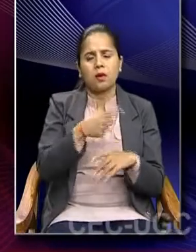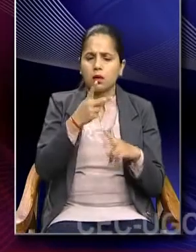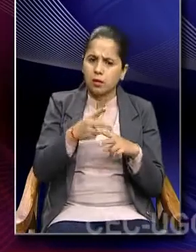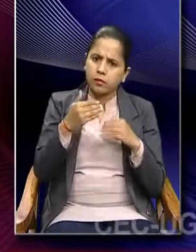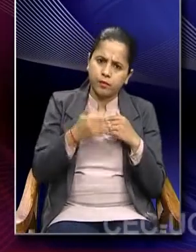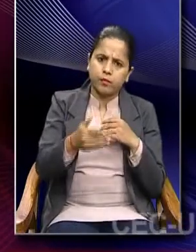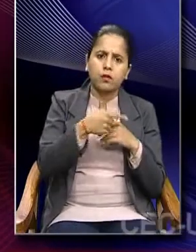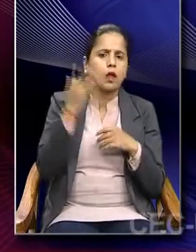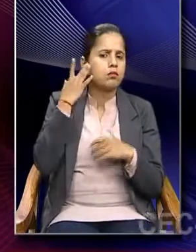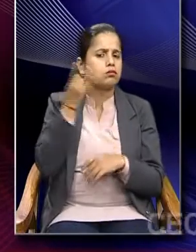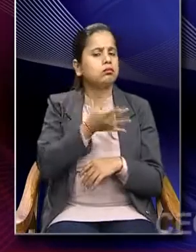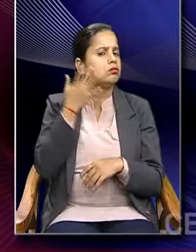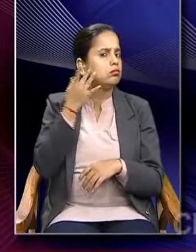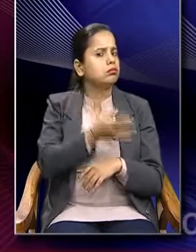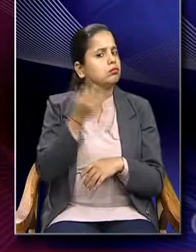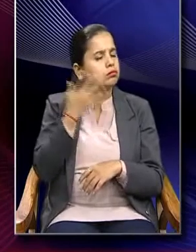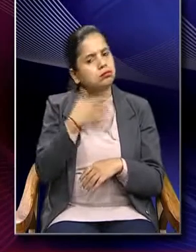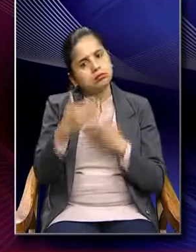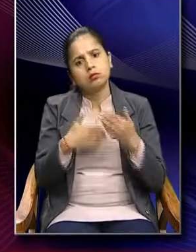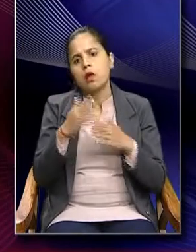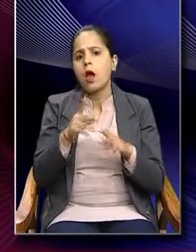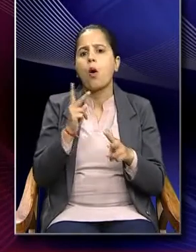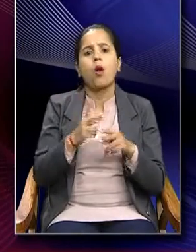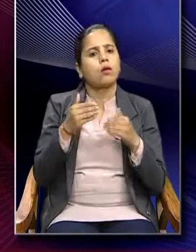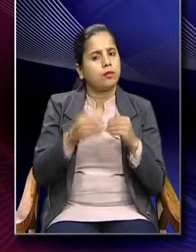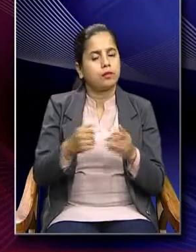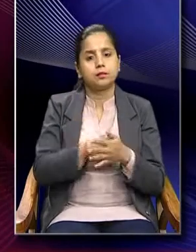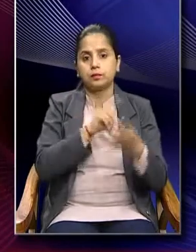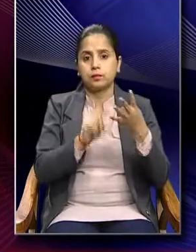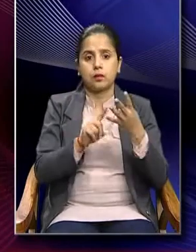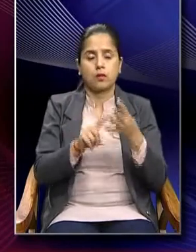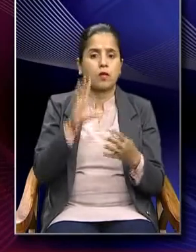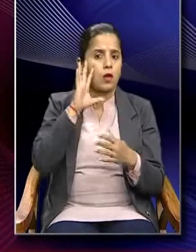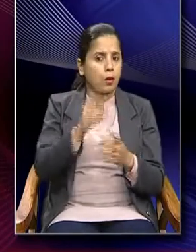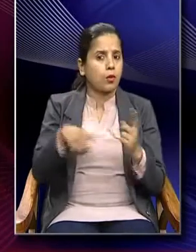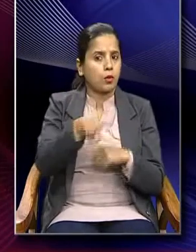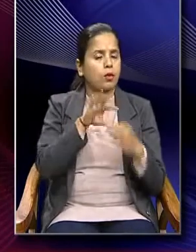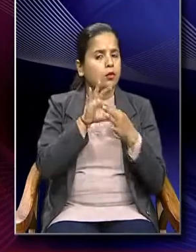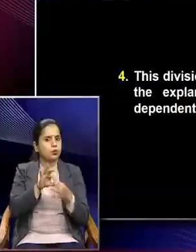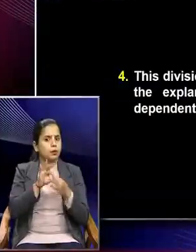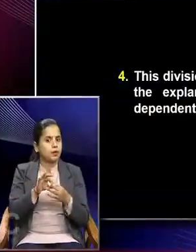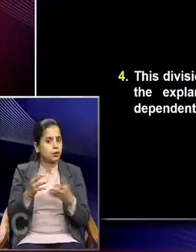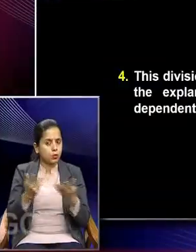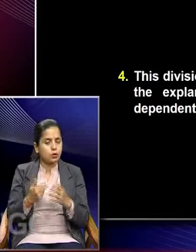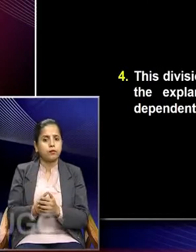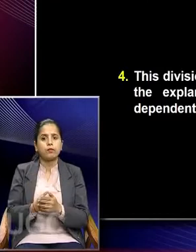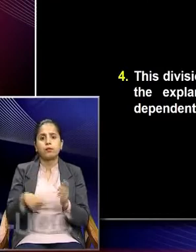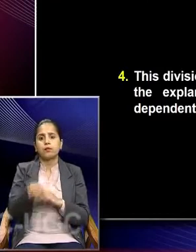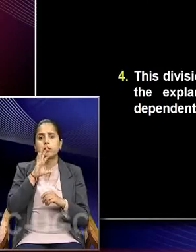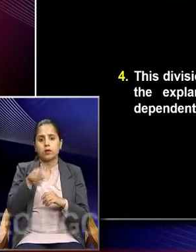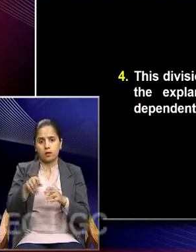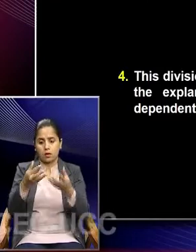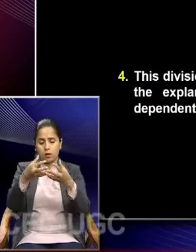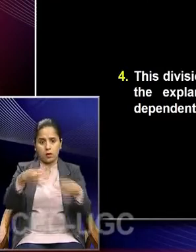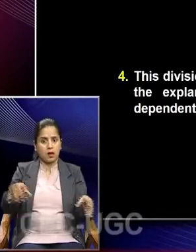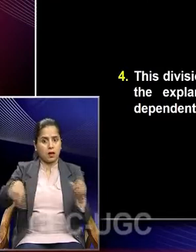get neglected and they remain poor. Fourth important thing in this relationship is that this division of